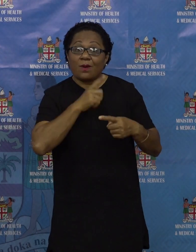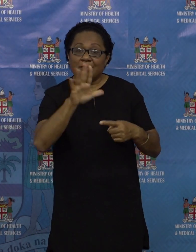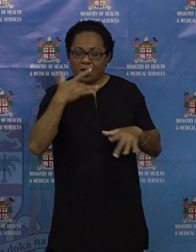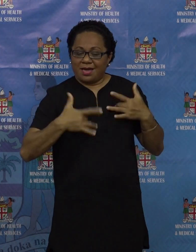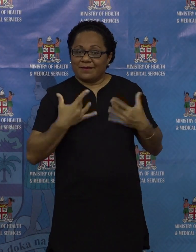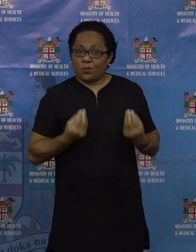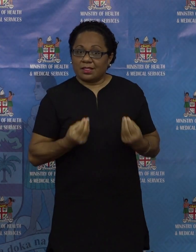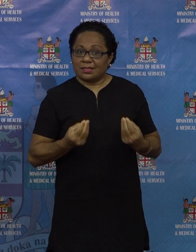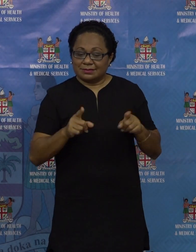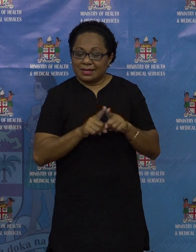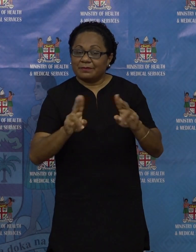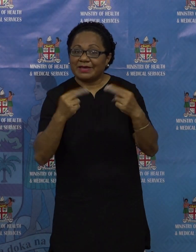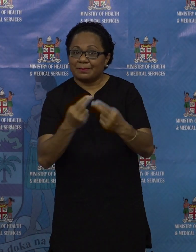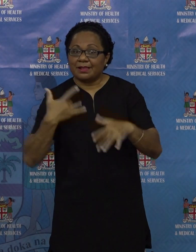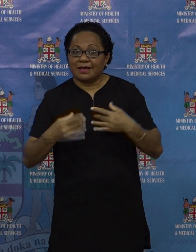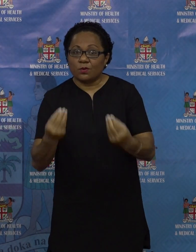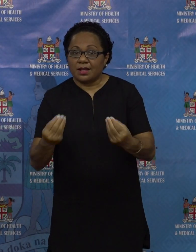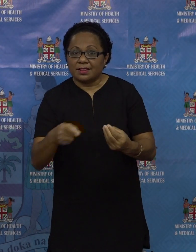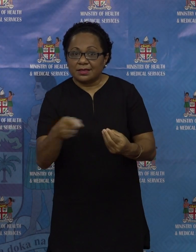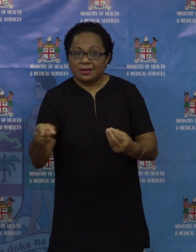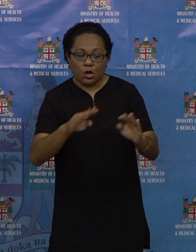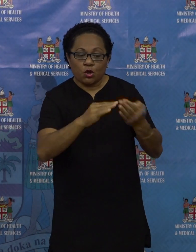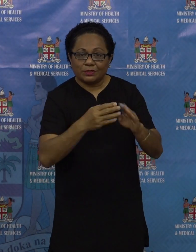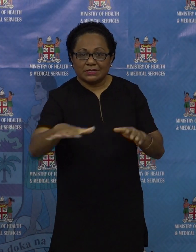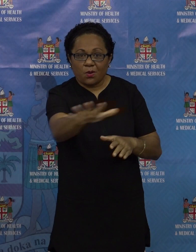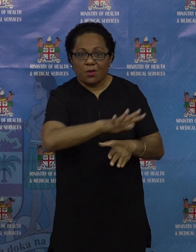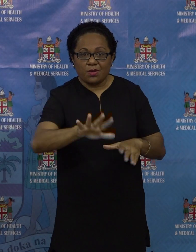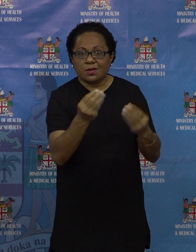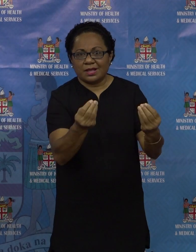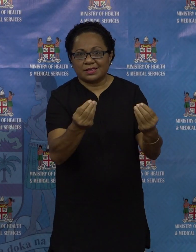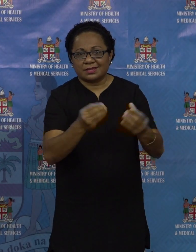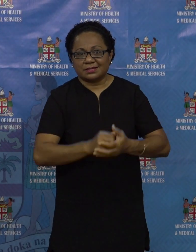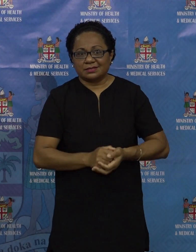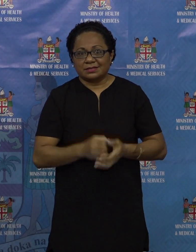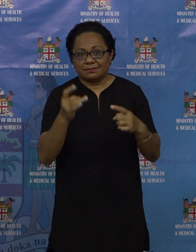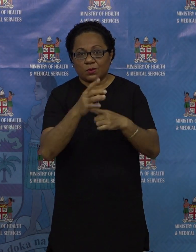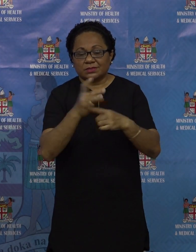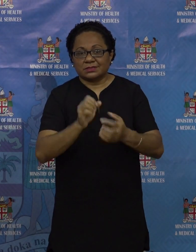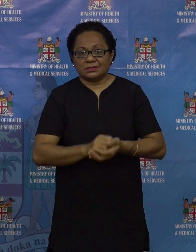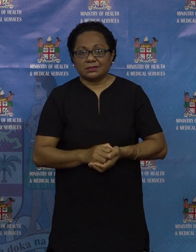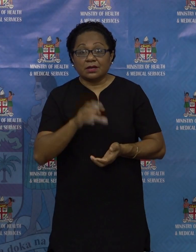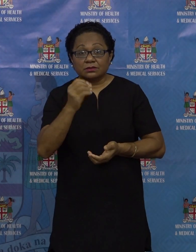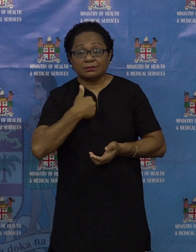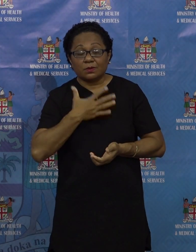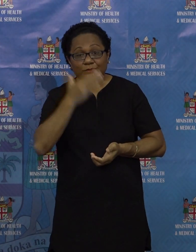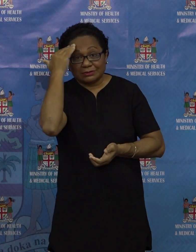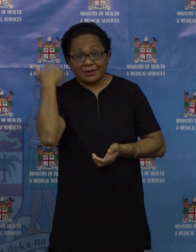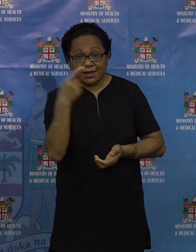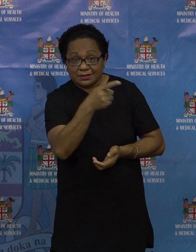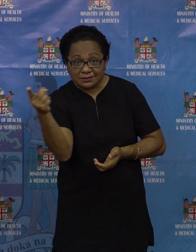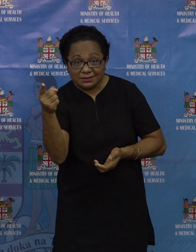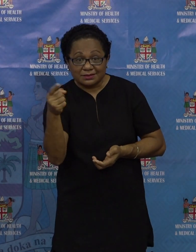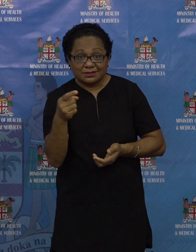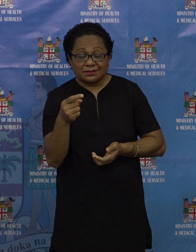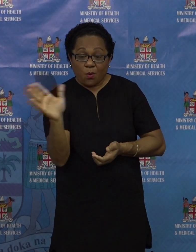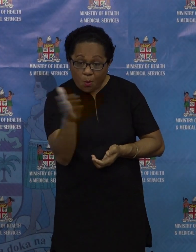but those in your family, the broader community, and the country. That being said, I want to remind everyone, vaccinated or not,